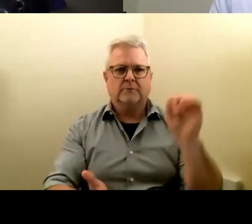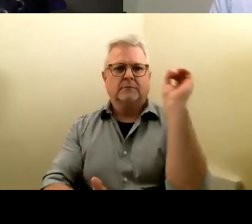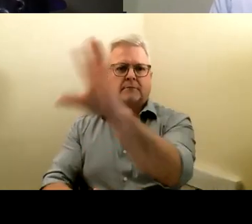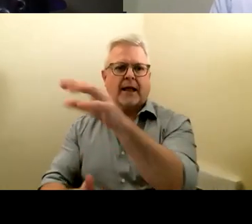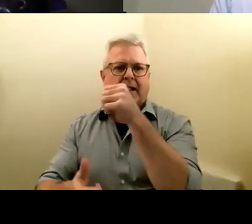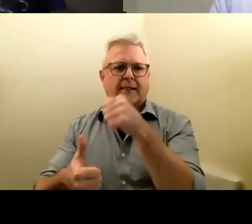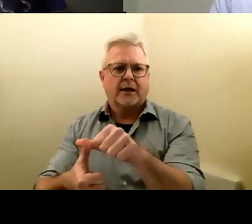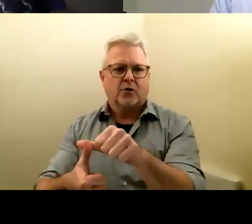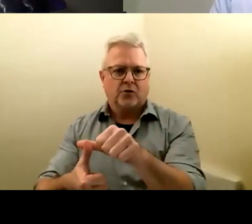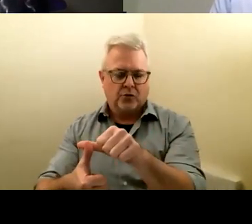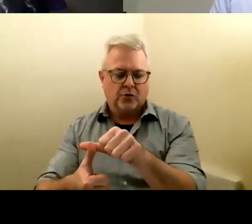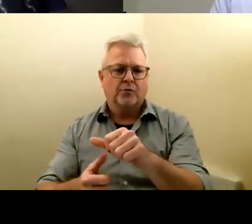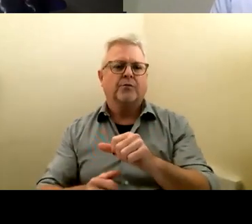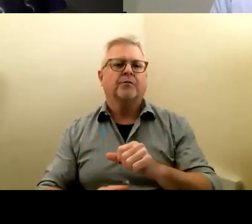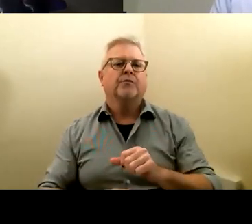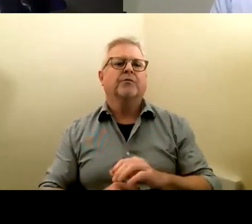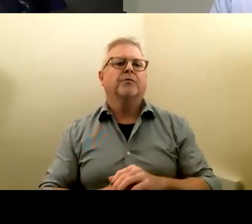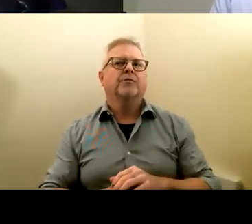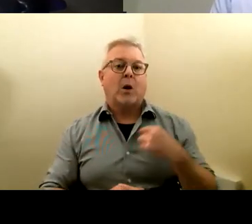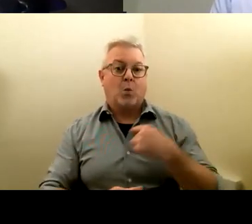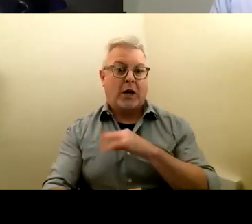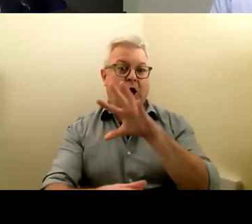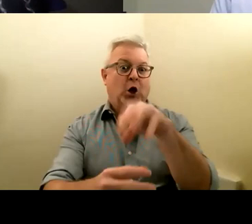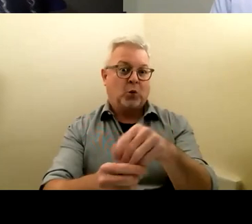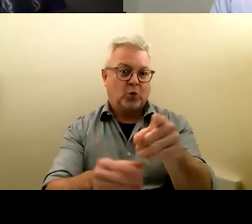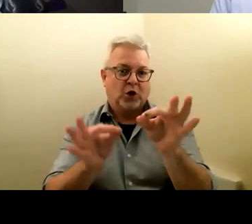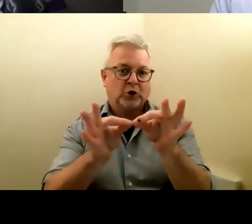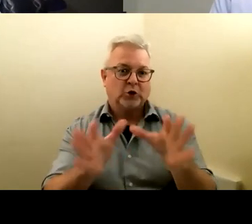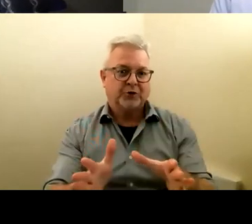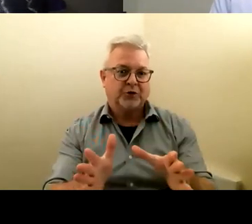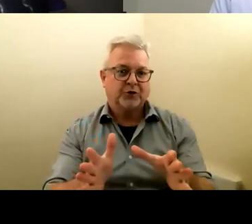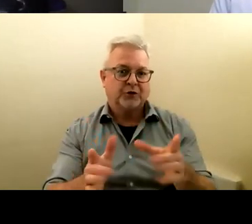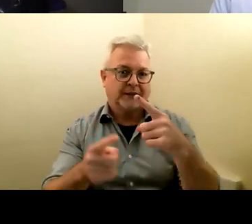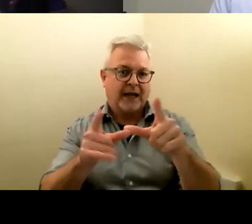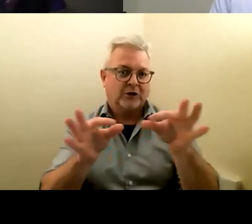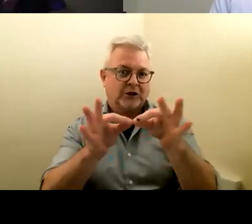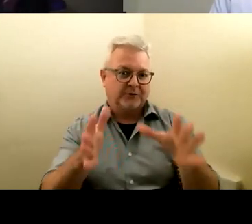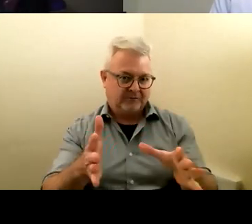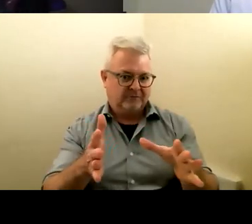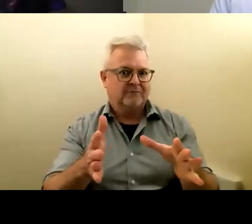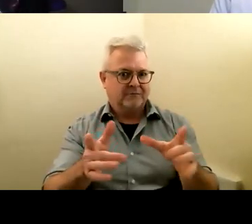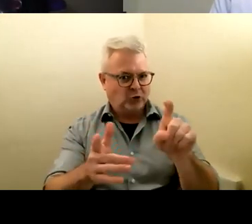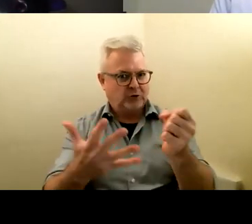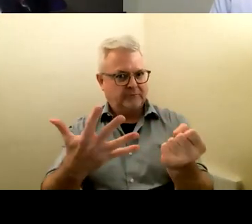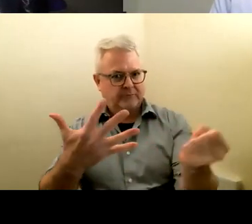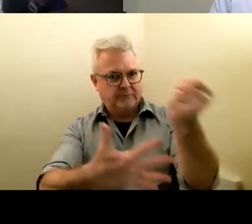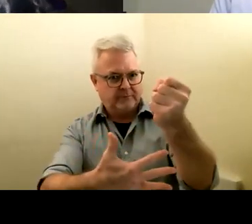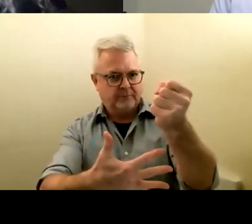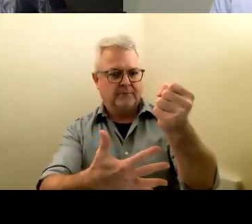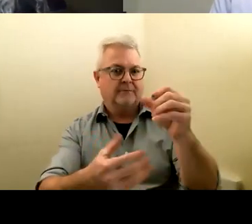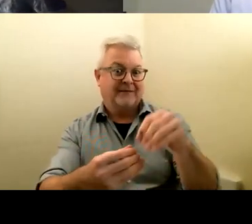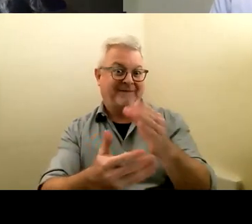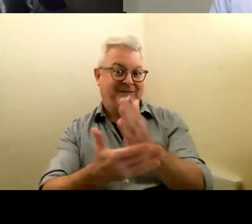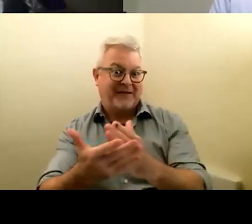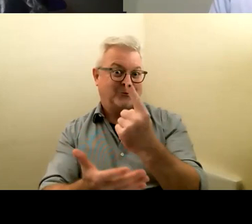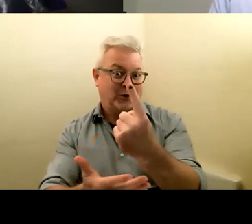Deaf has joined in with other organizations, 15 different co-signers that have sent letters including the